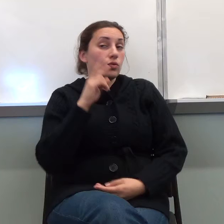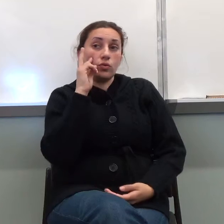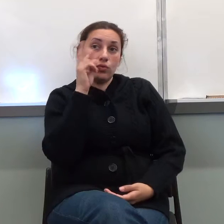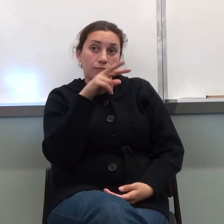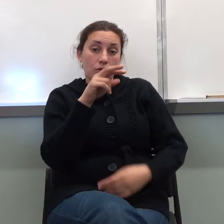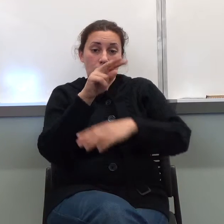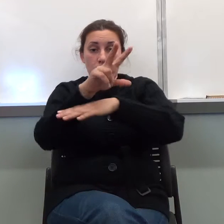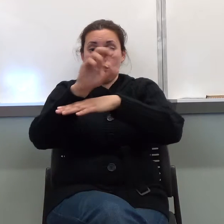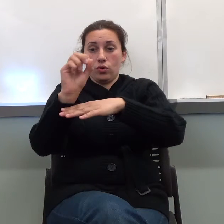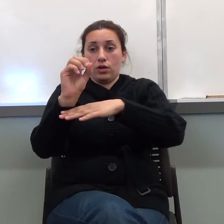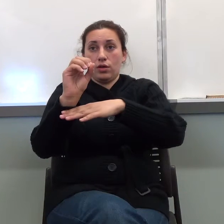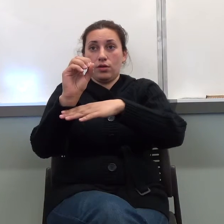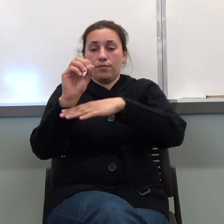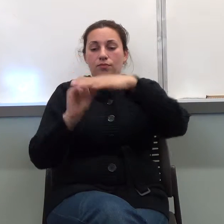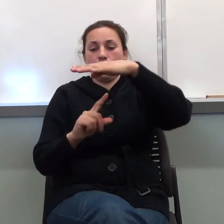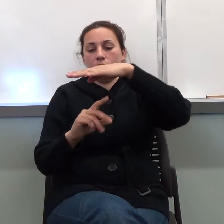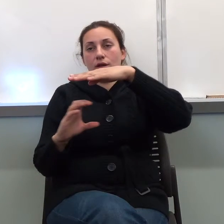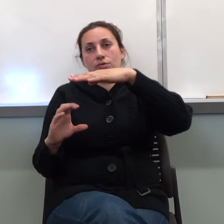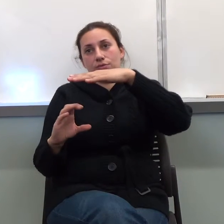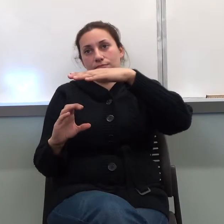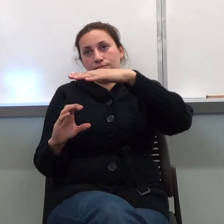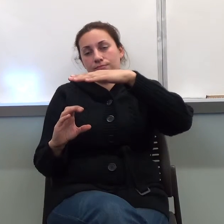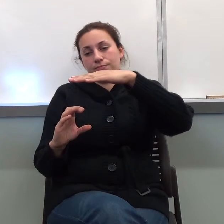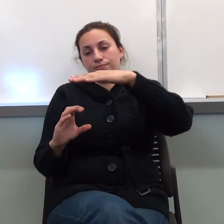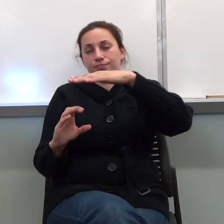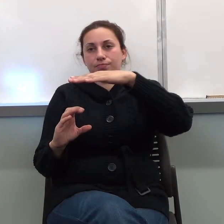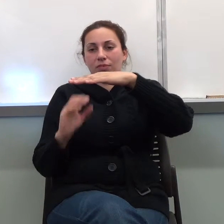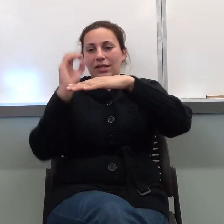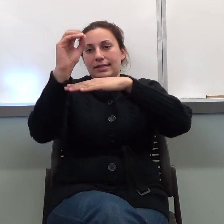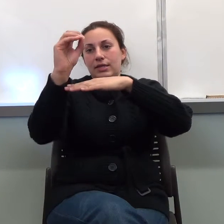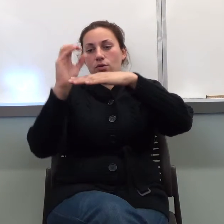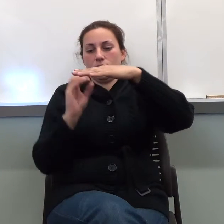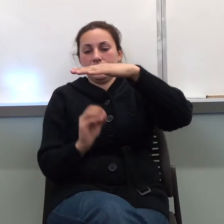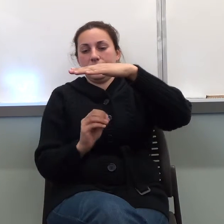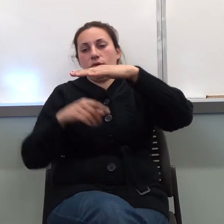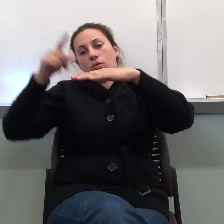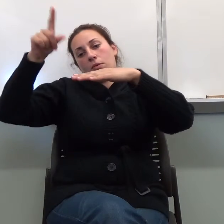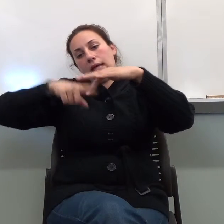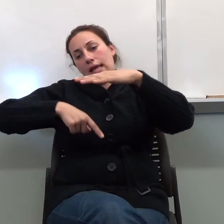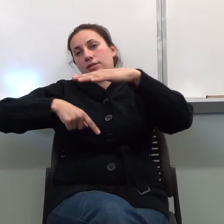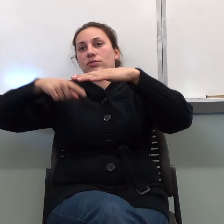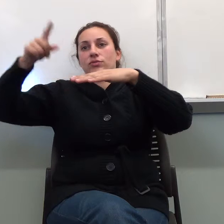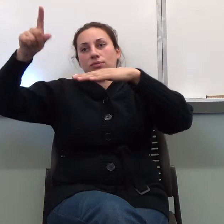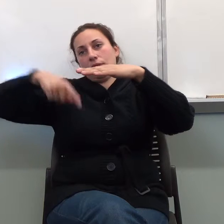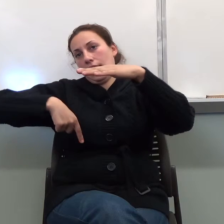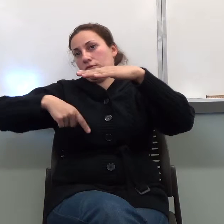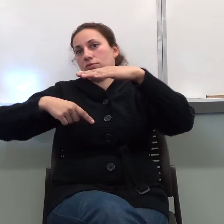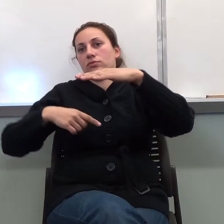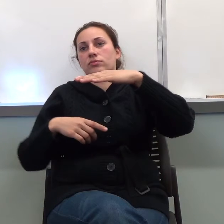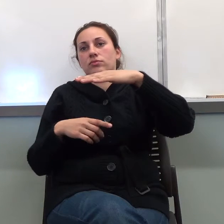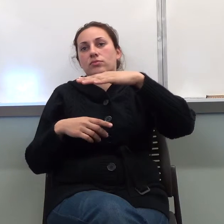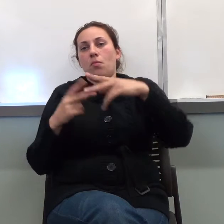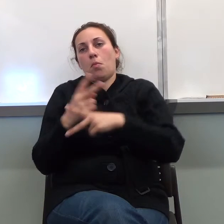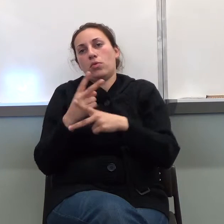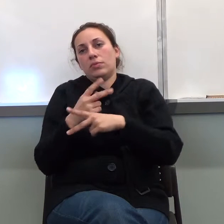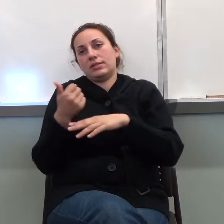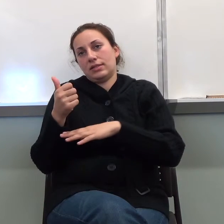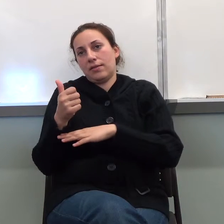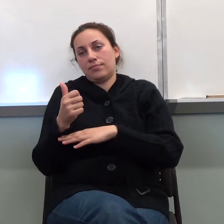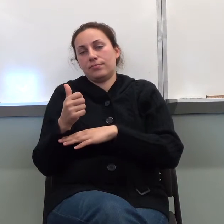100. All the zeros you can cancel off because they just represent multiplication by 10. So that's 3/10.